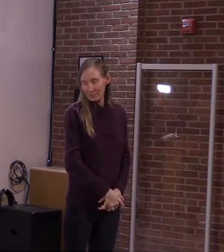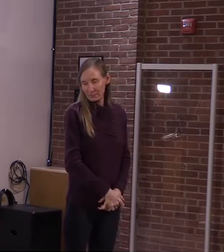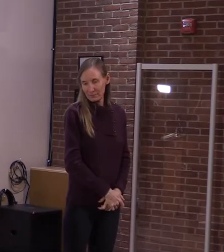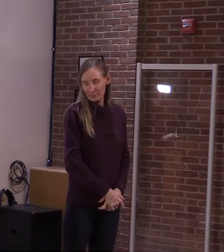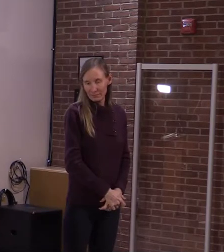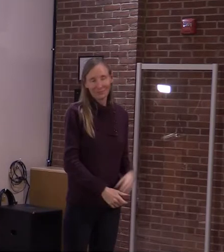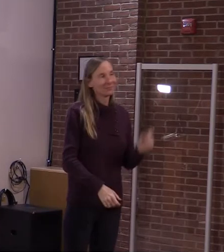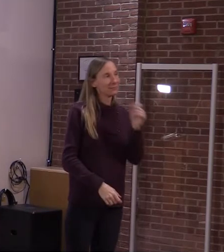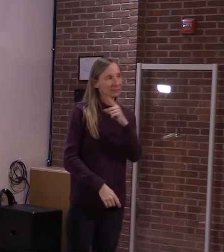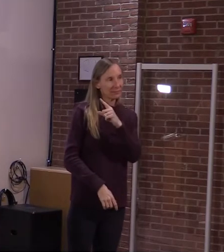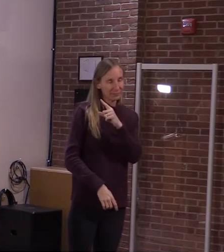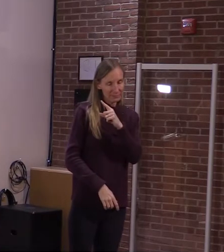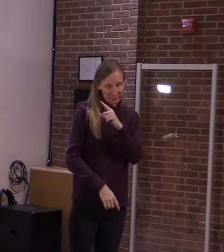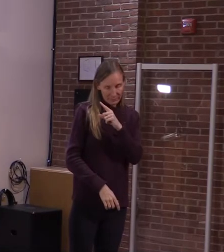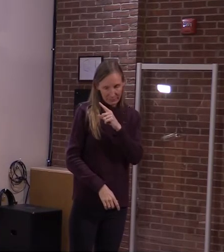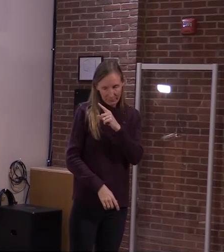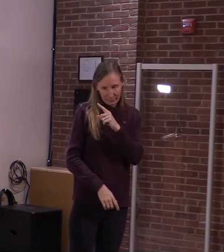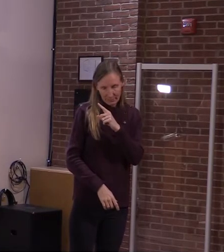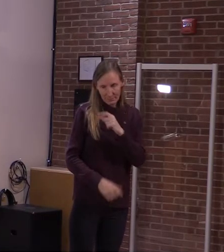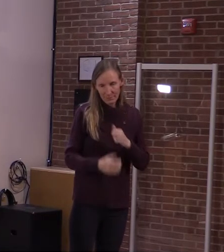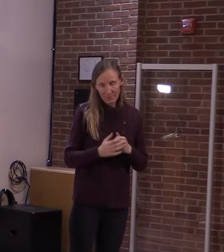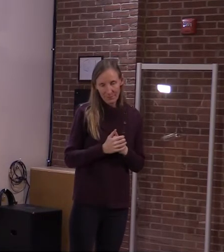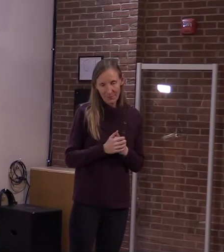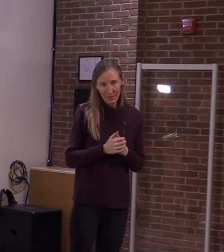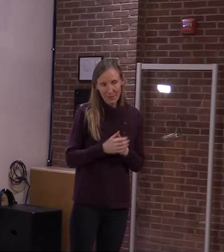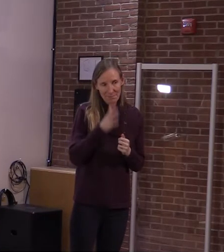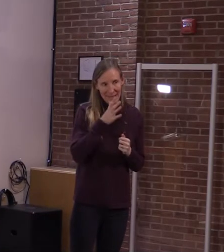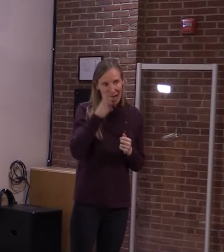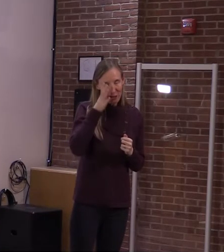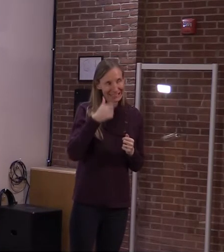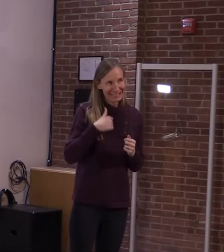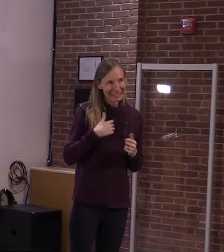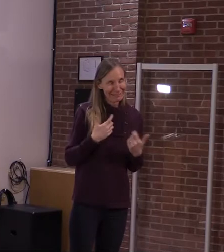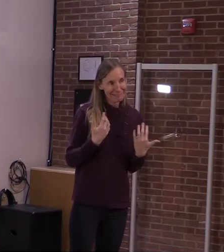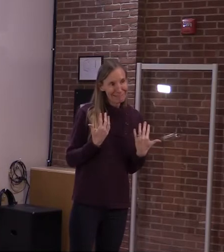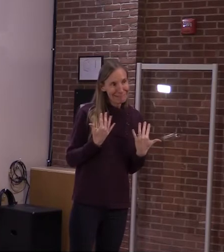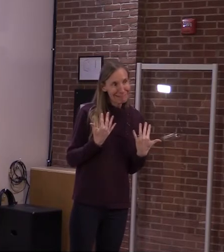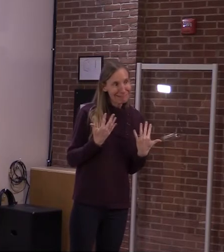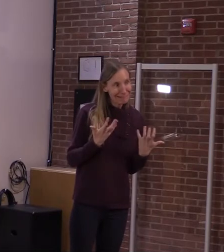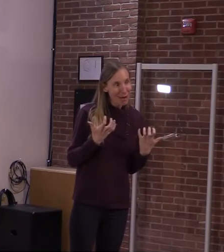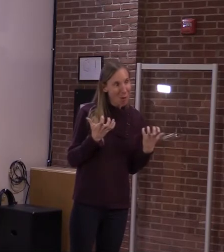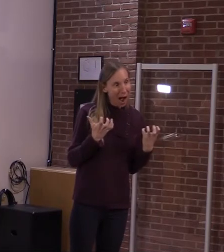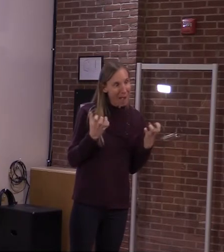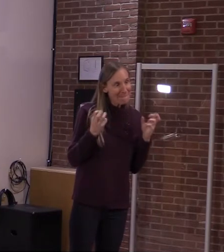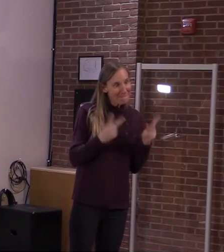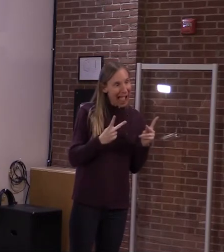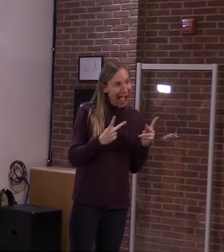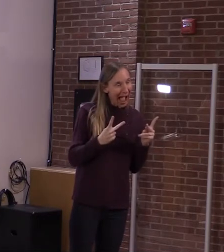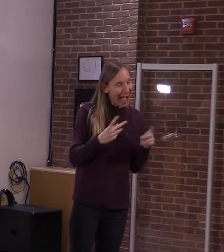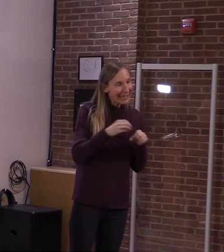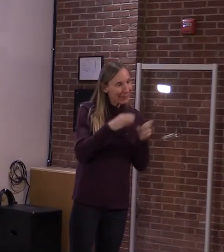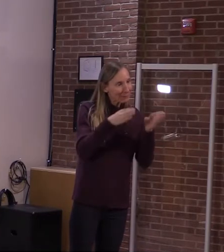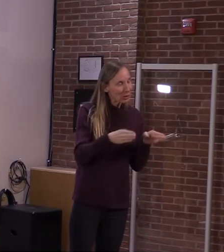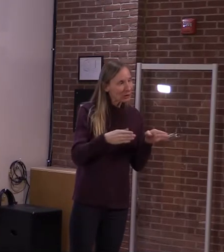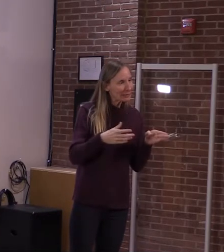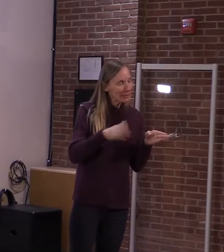What promise do you have for parents who are waiting for their children to go back to full in-person learning and are frustrated at the